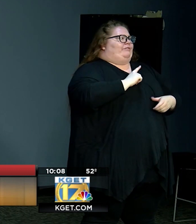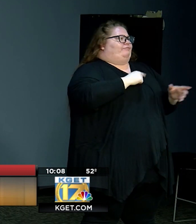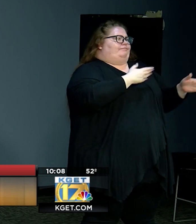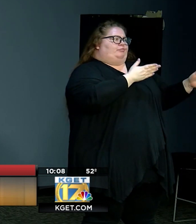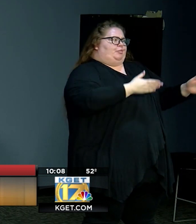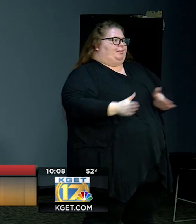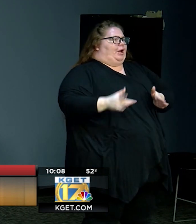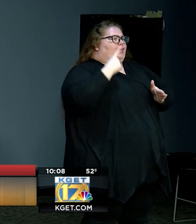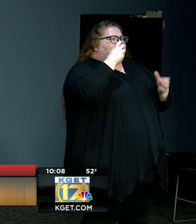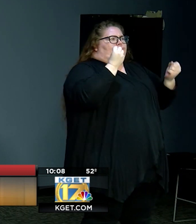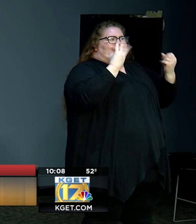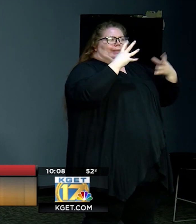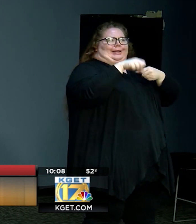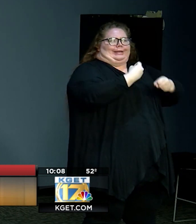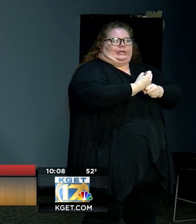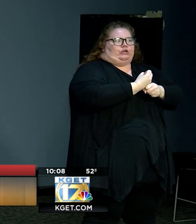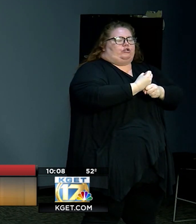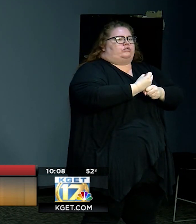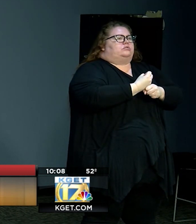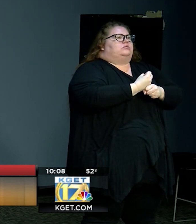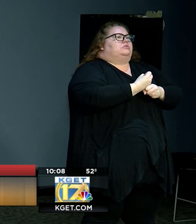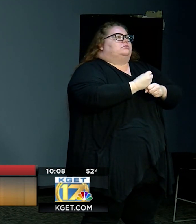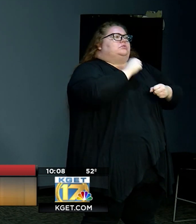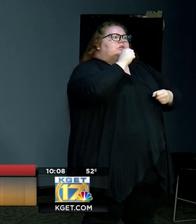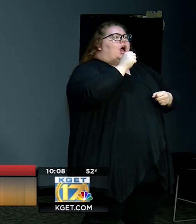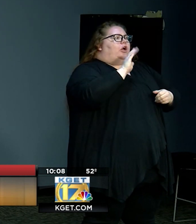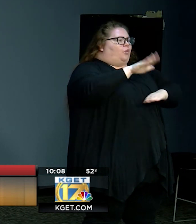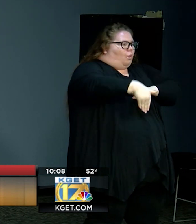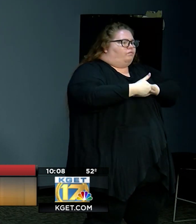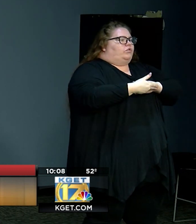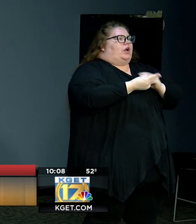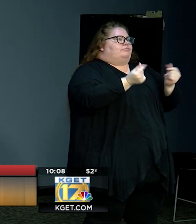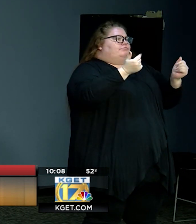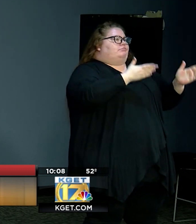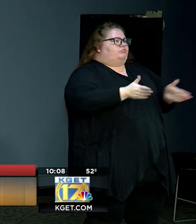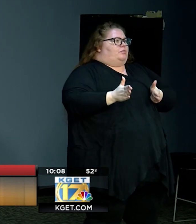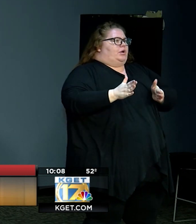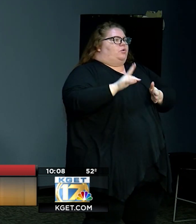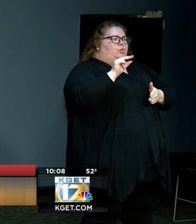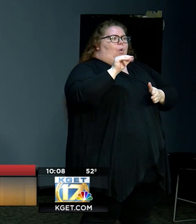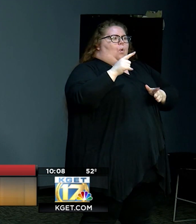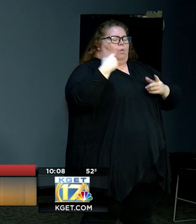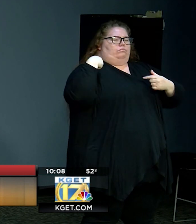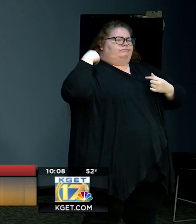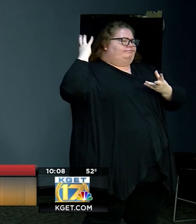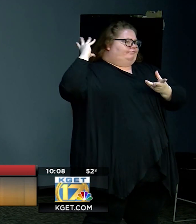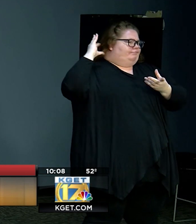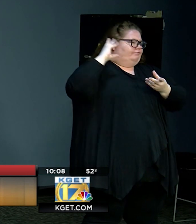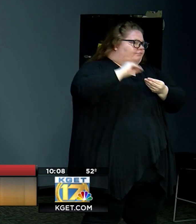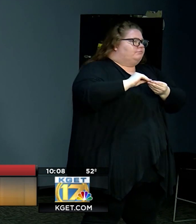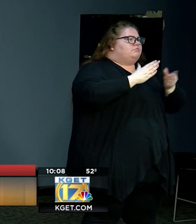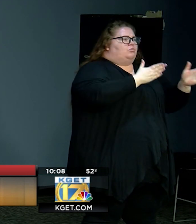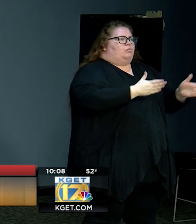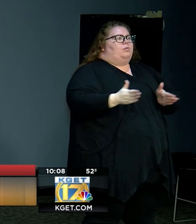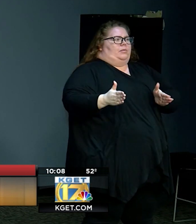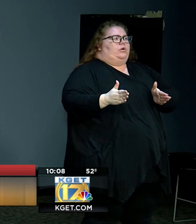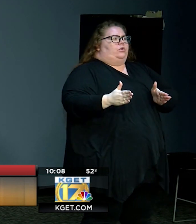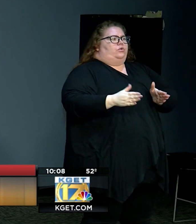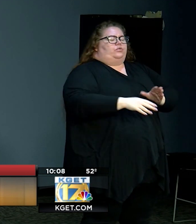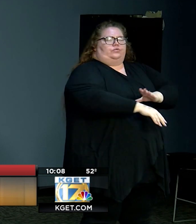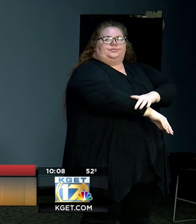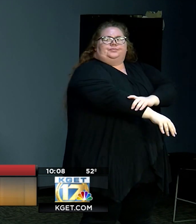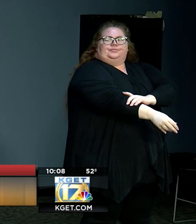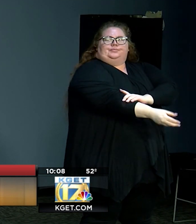for years. It's not something that you just do overnight. They are prepared and they're ready. And I find